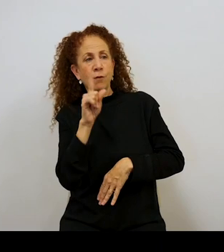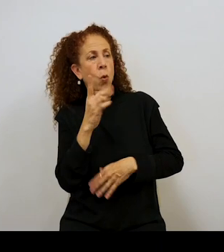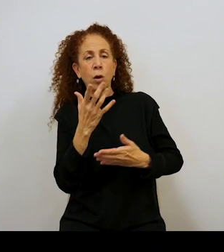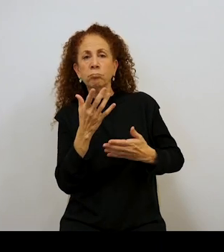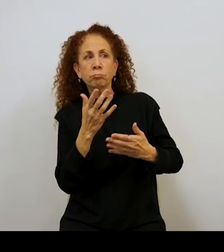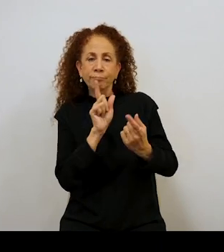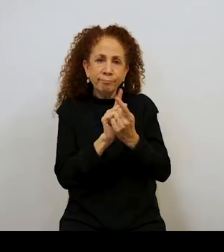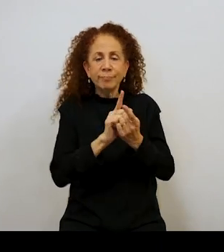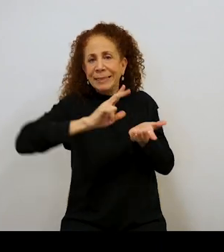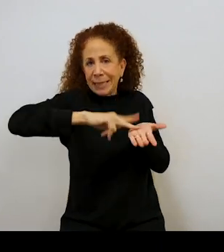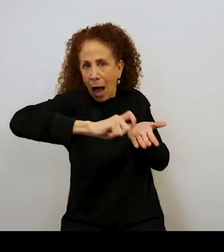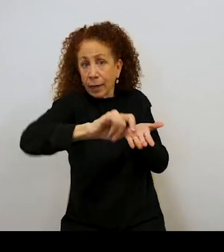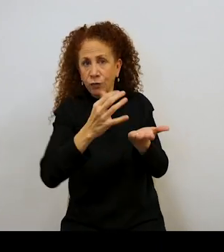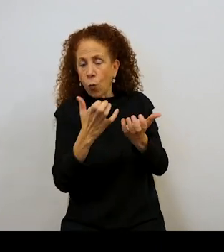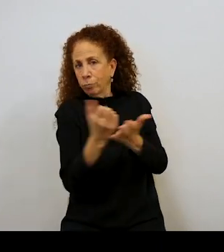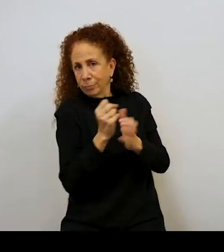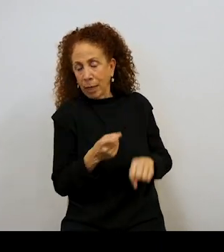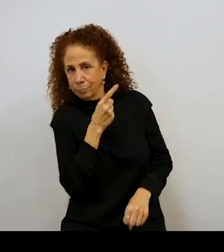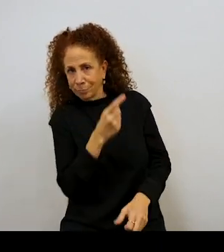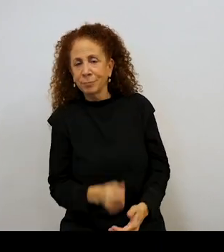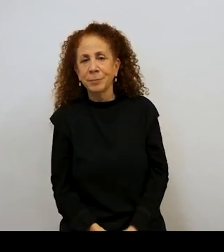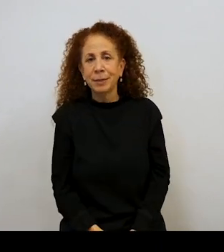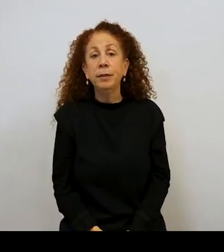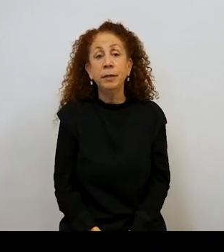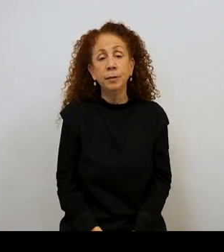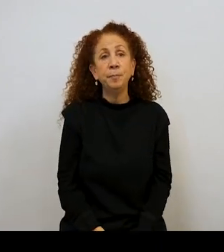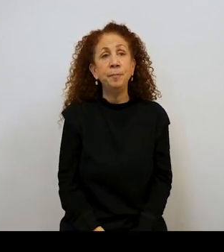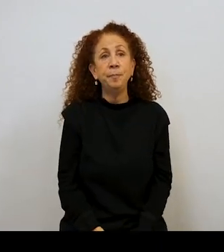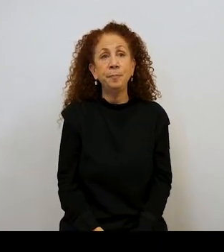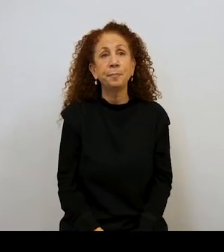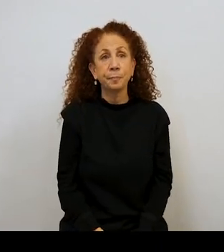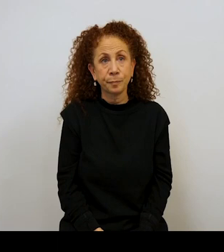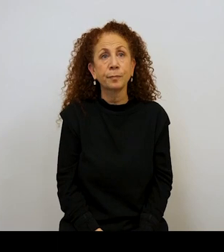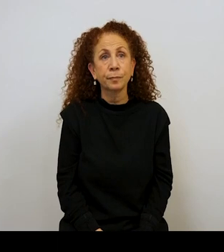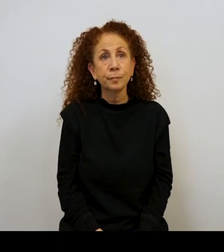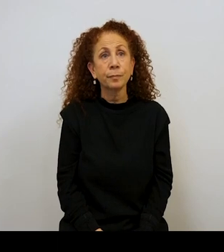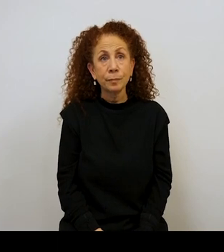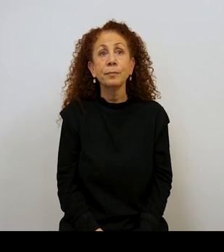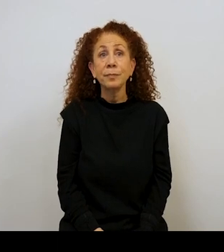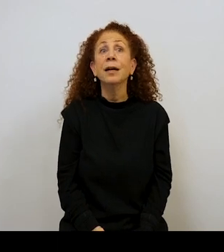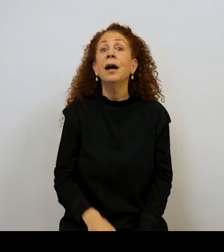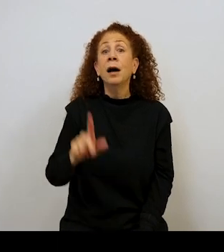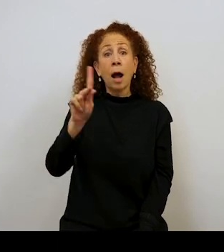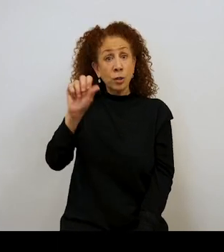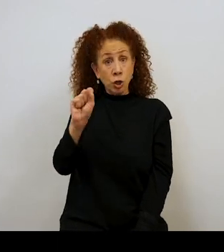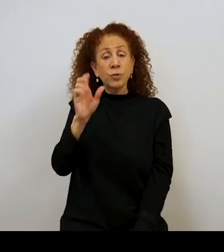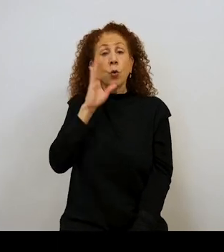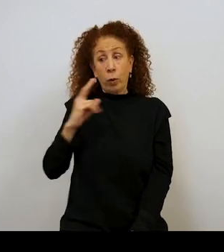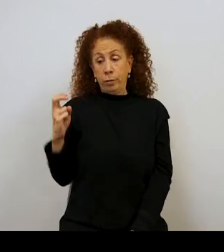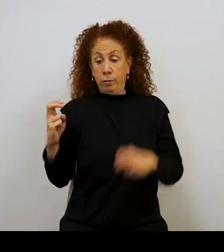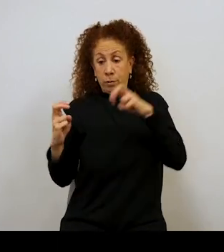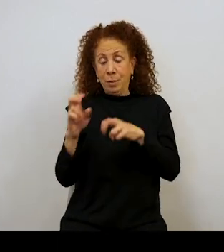for signed copies if you're interested in getting books. So Kamila Shamsie will be in conversation